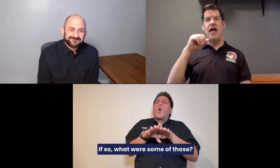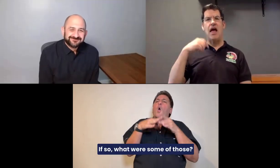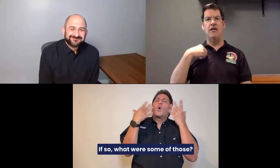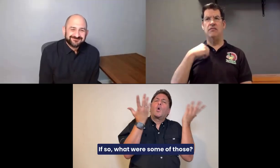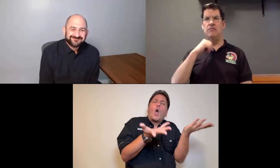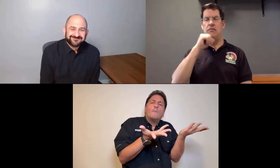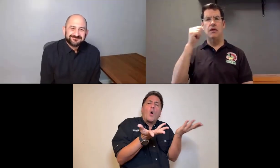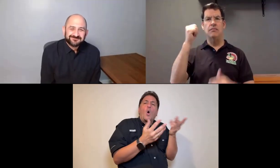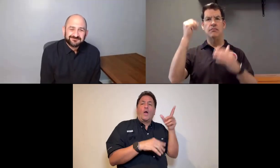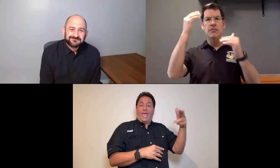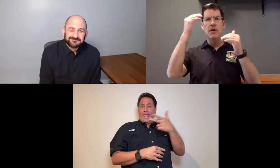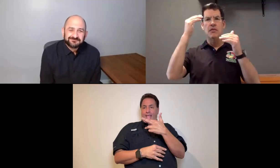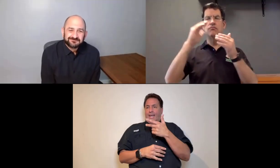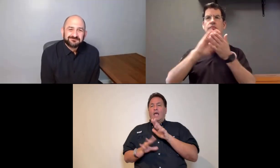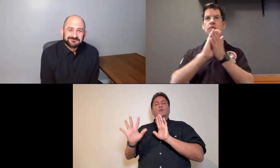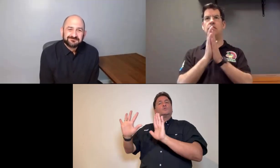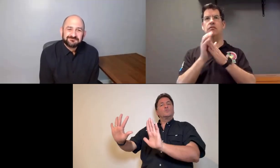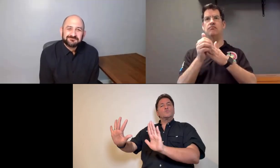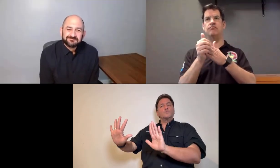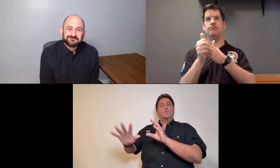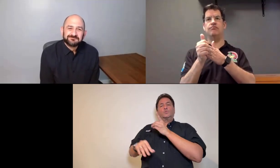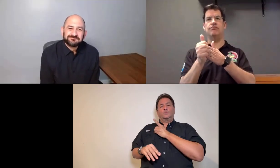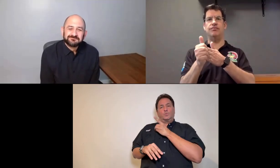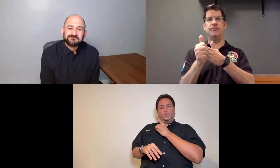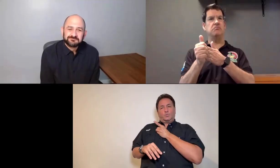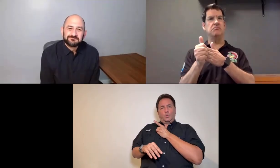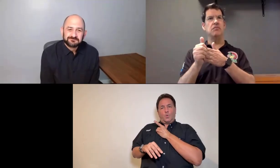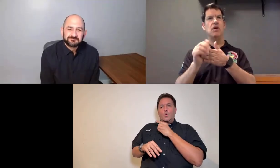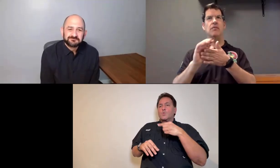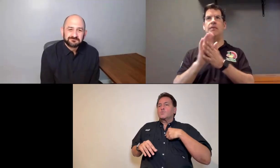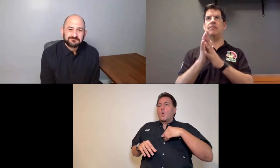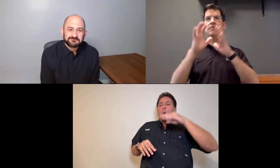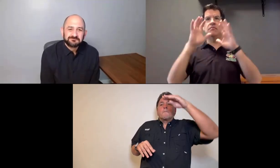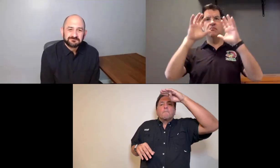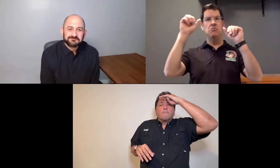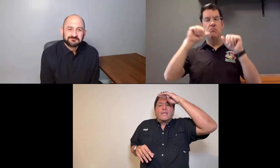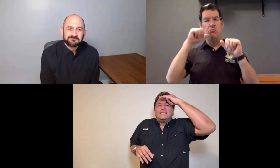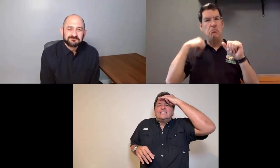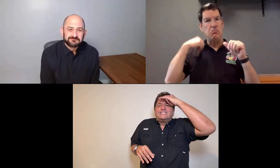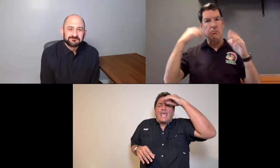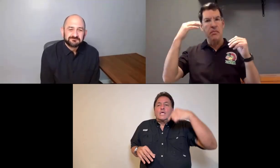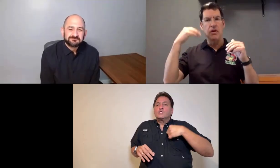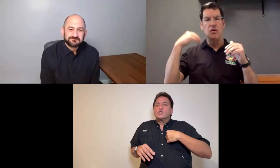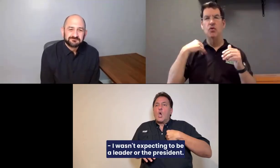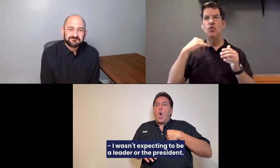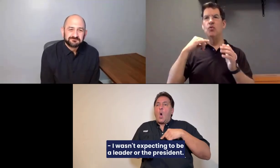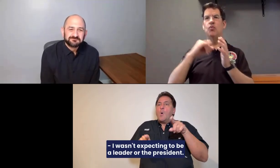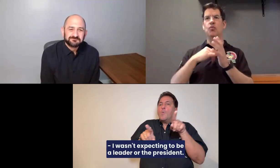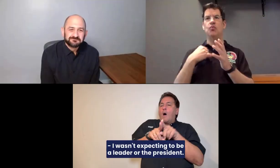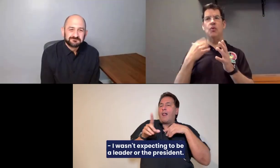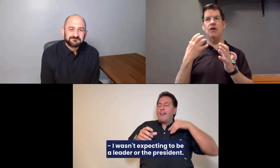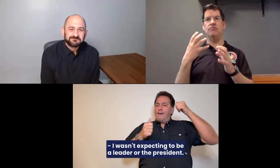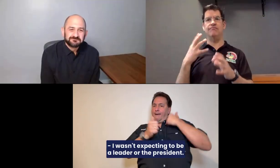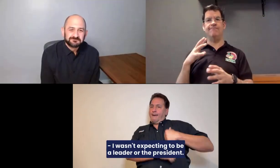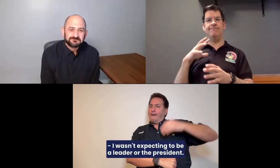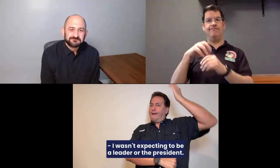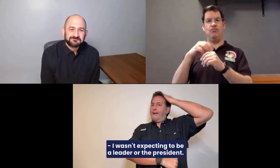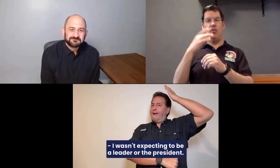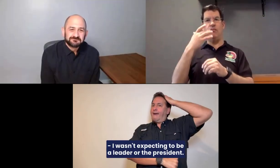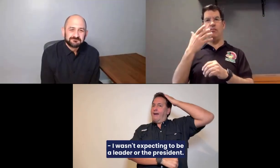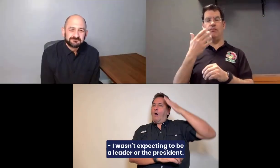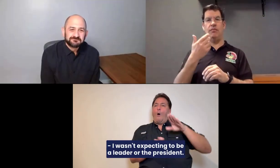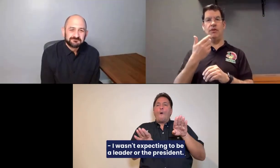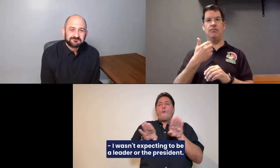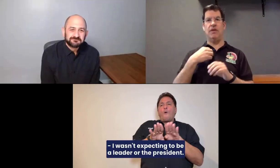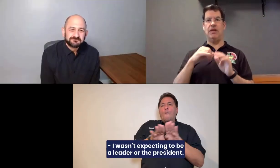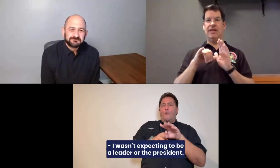some of those? I wasn't expecting to be a leader